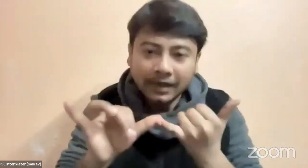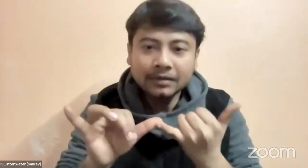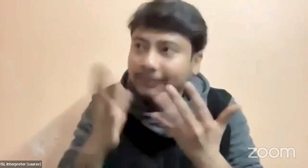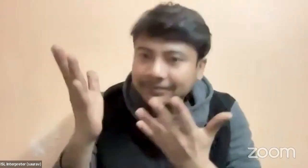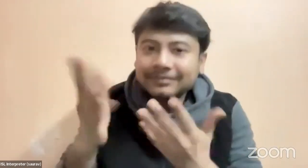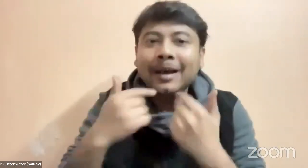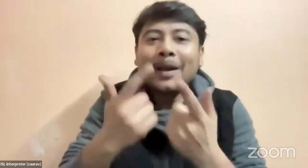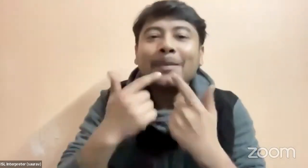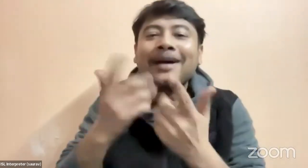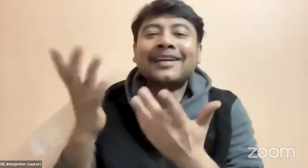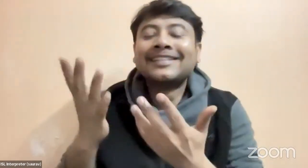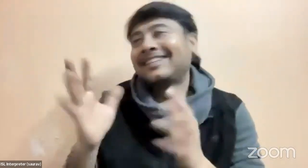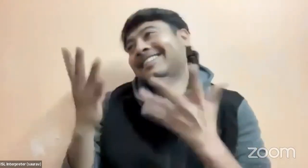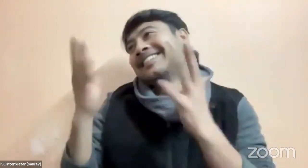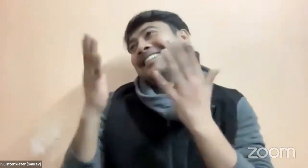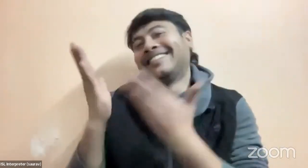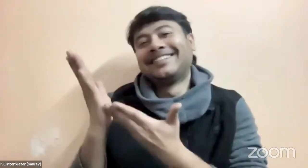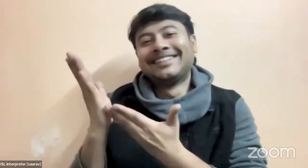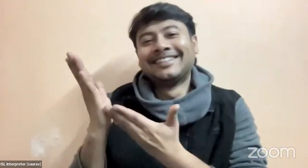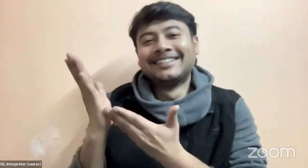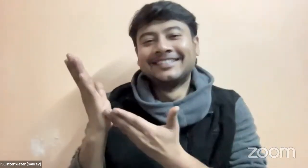My friend used to call this as TT.